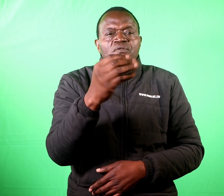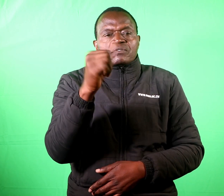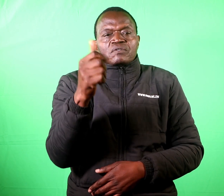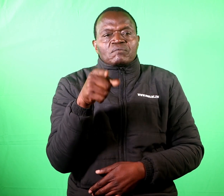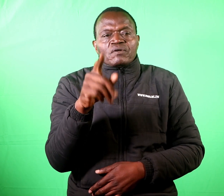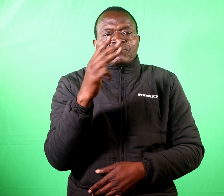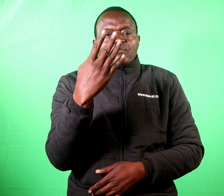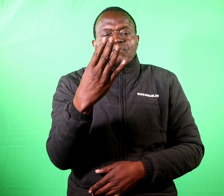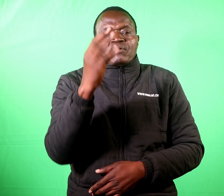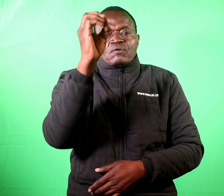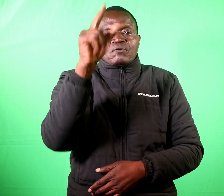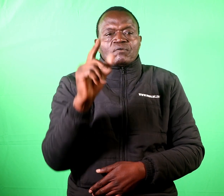56.4%, National